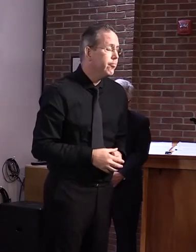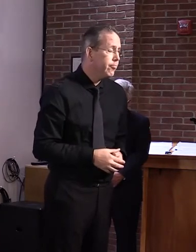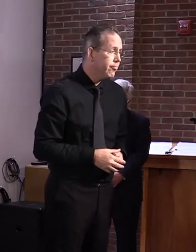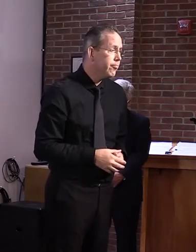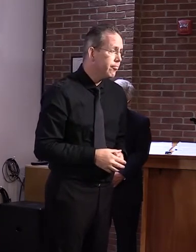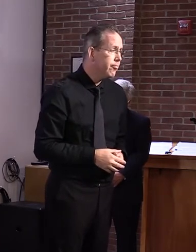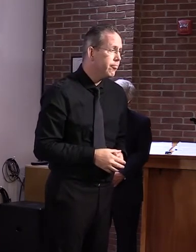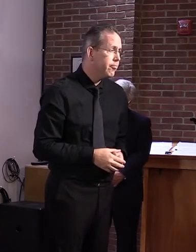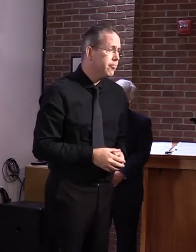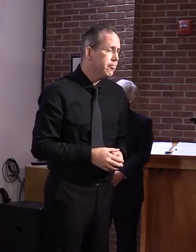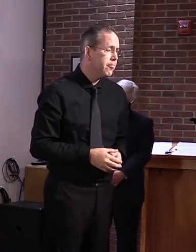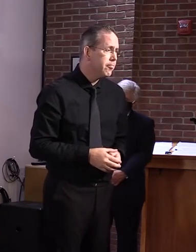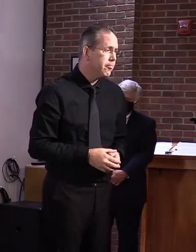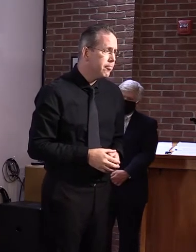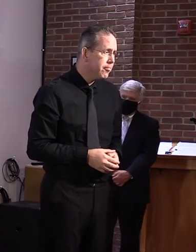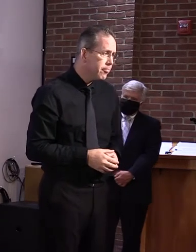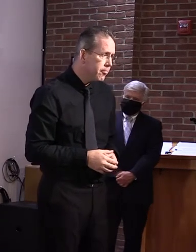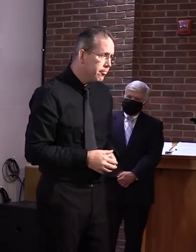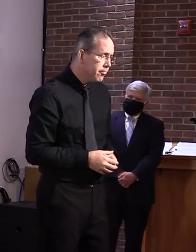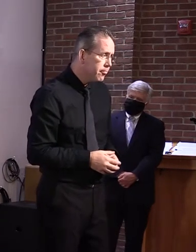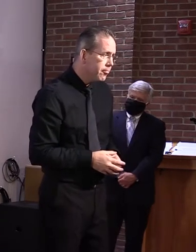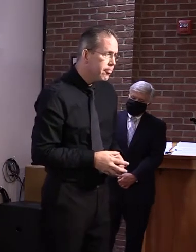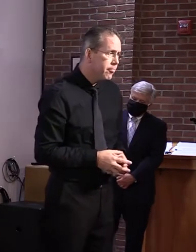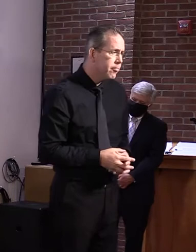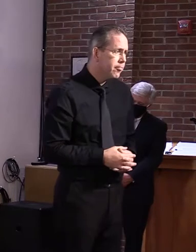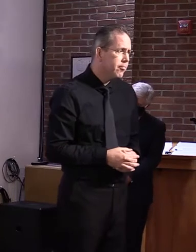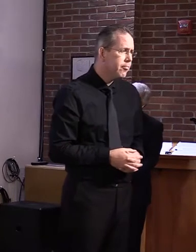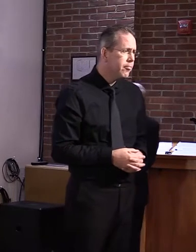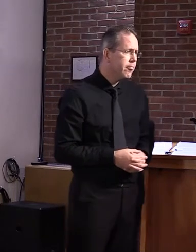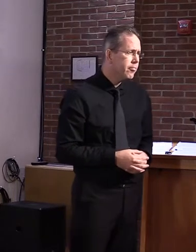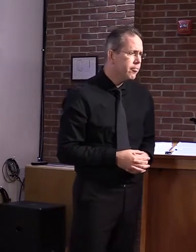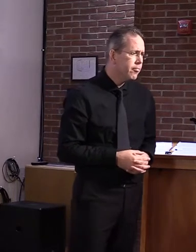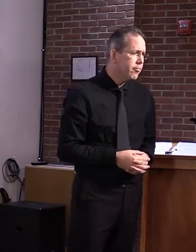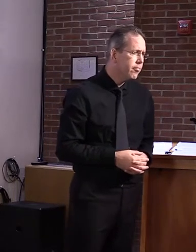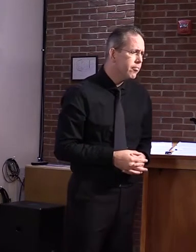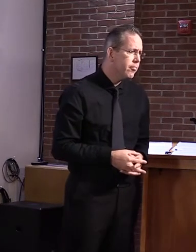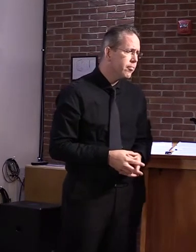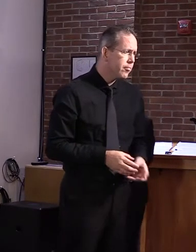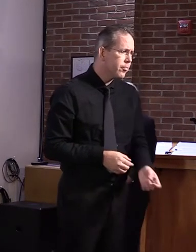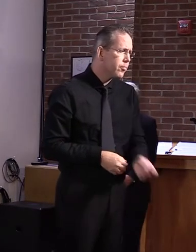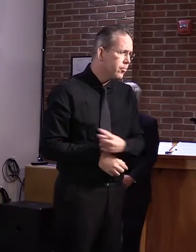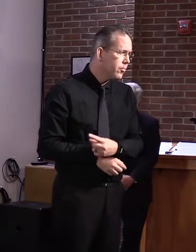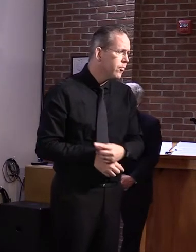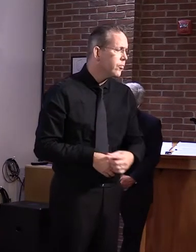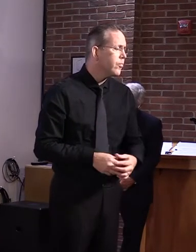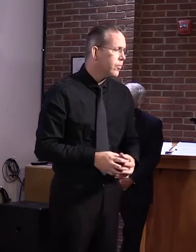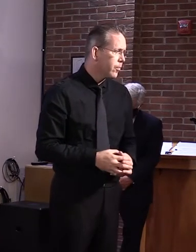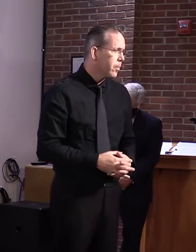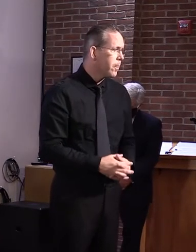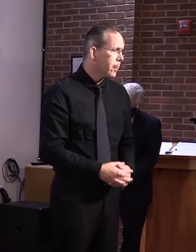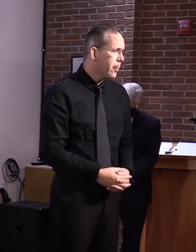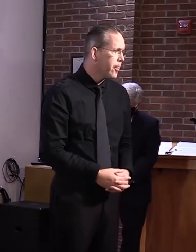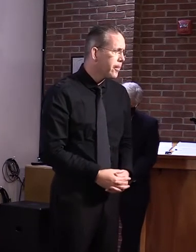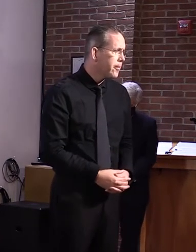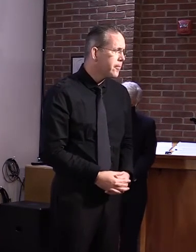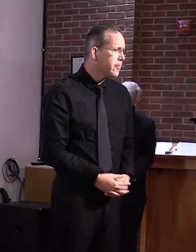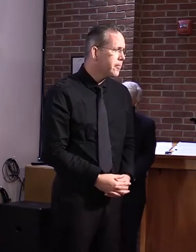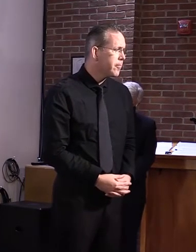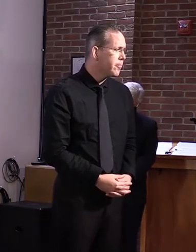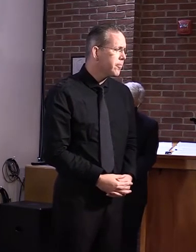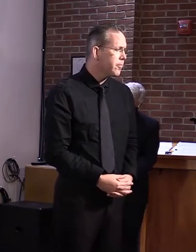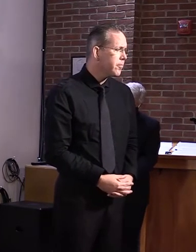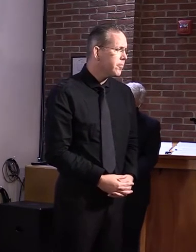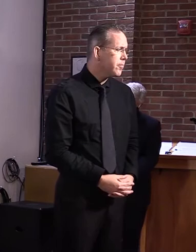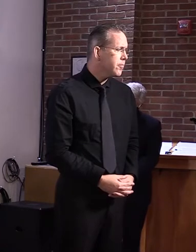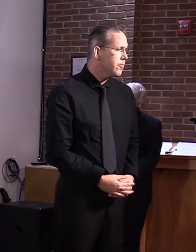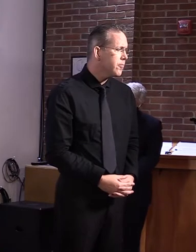to avoid having 251 different laws in town, so Vermonters don't have to memorize what's acceptable and what isn't in the